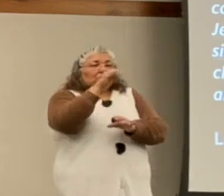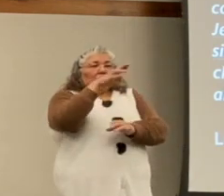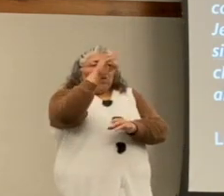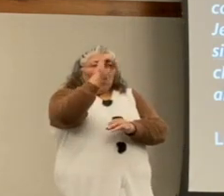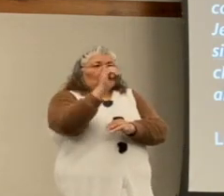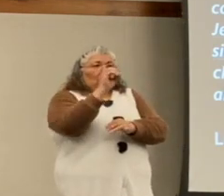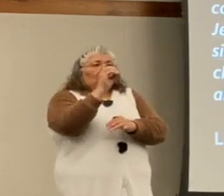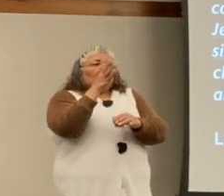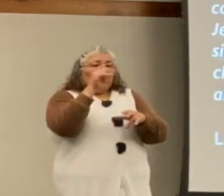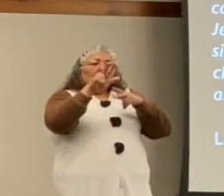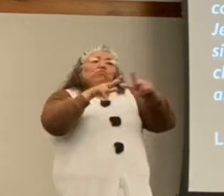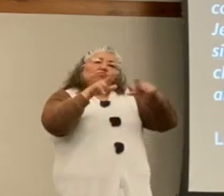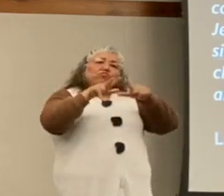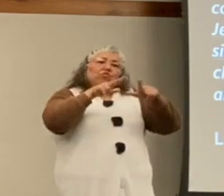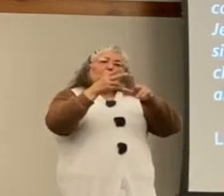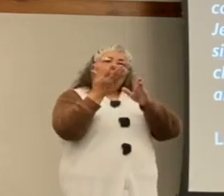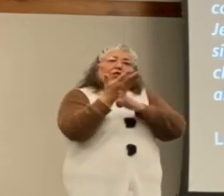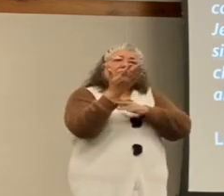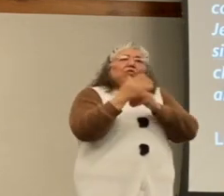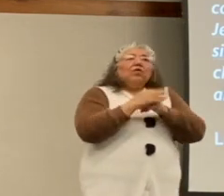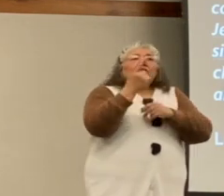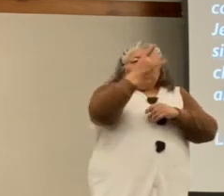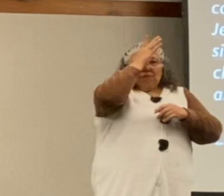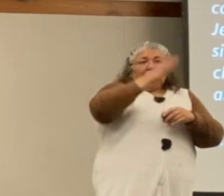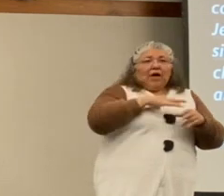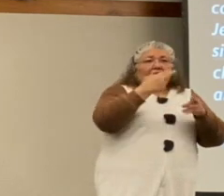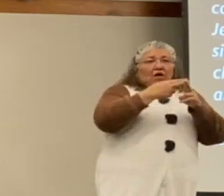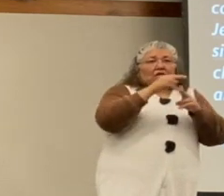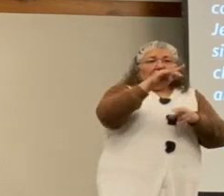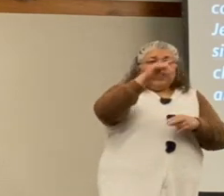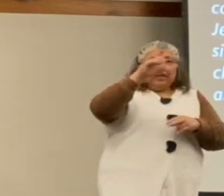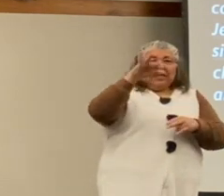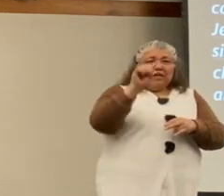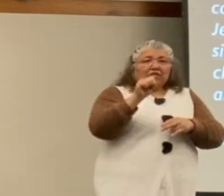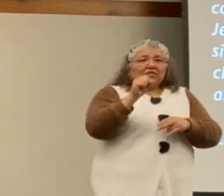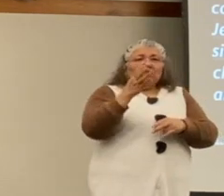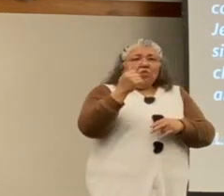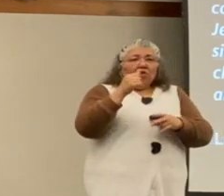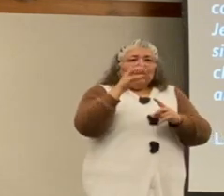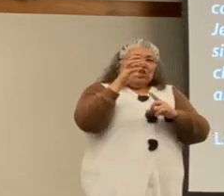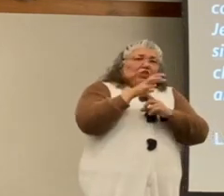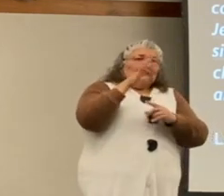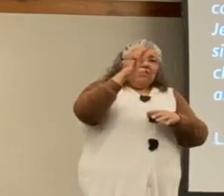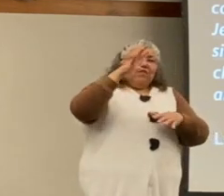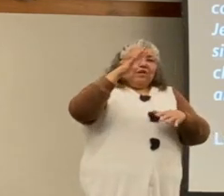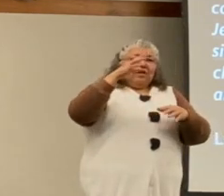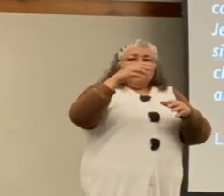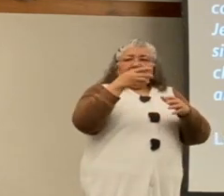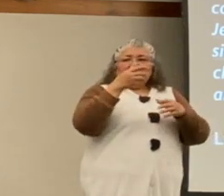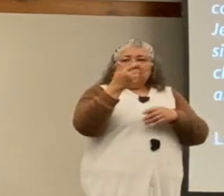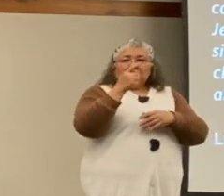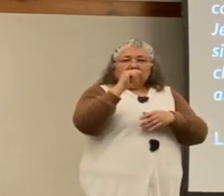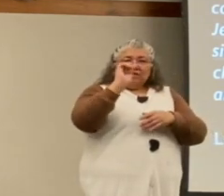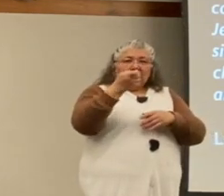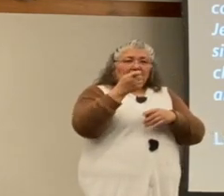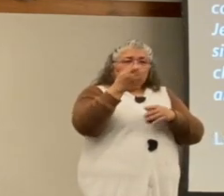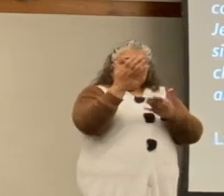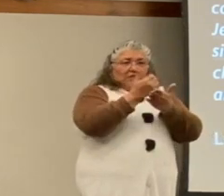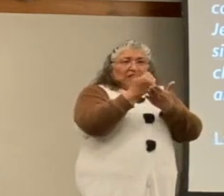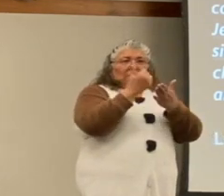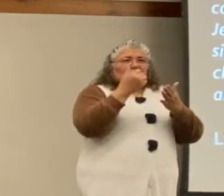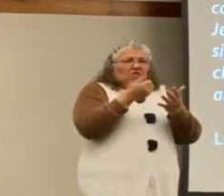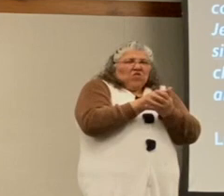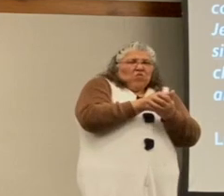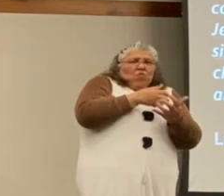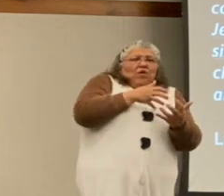Jericho and was passing through. There was a man named Zacchaeus who was a chief tax collector. He was rich. I find